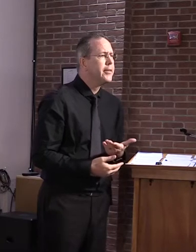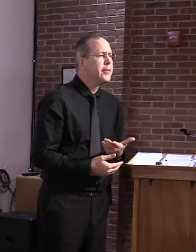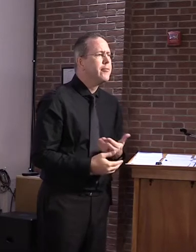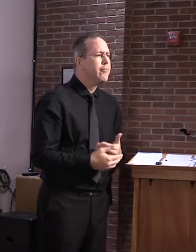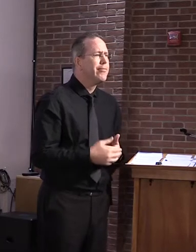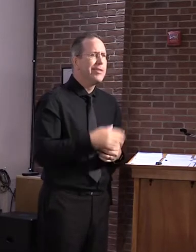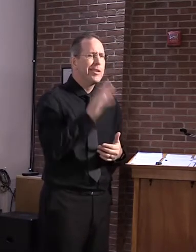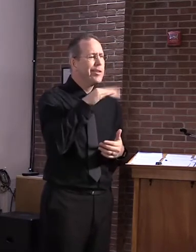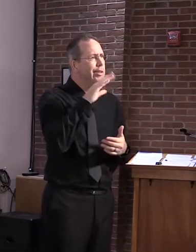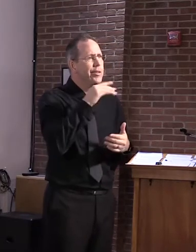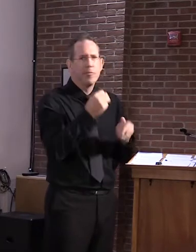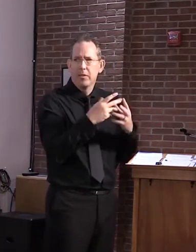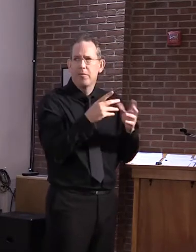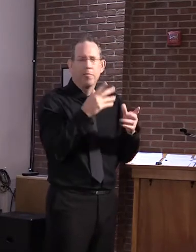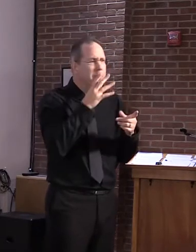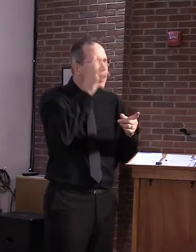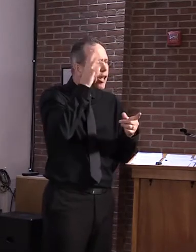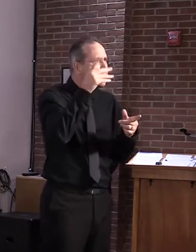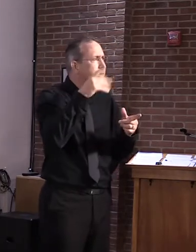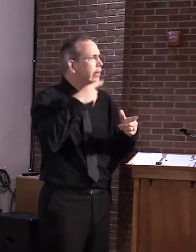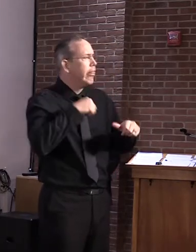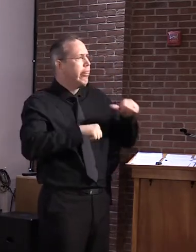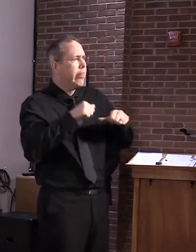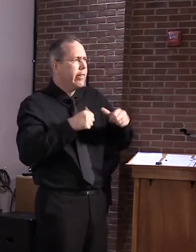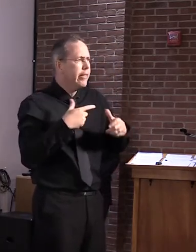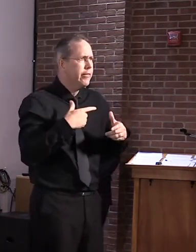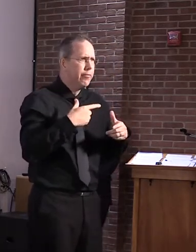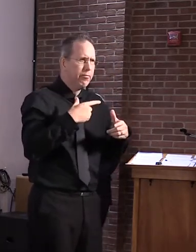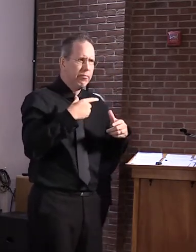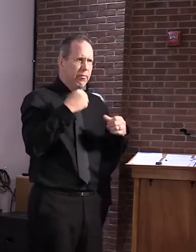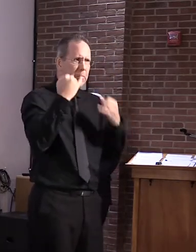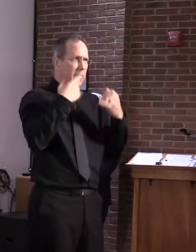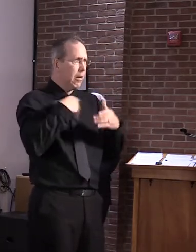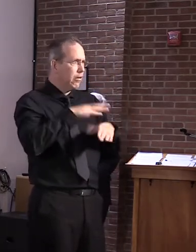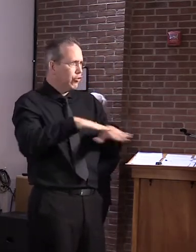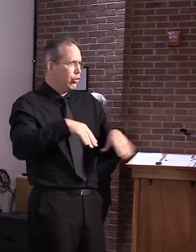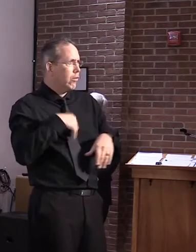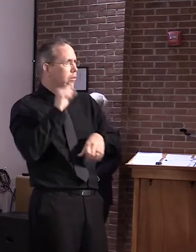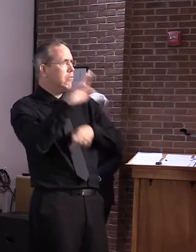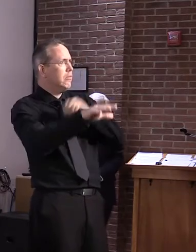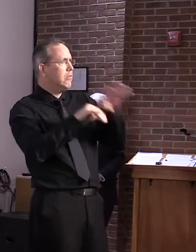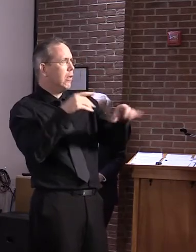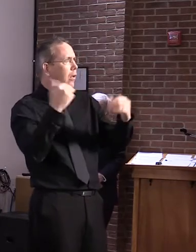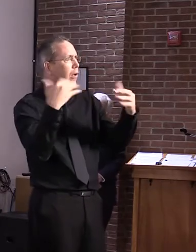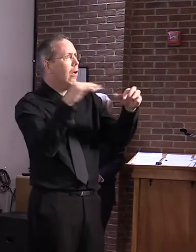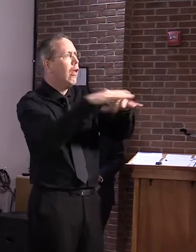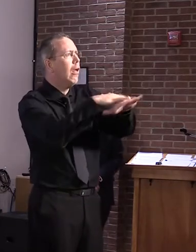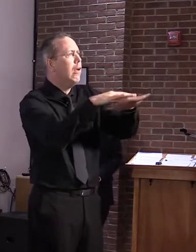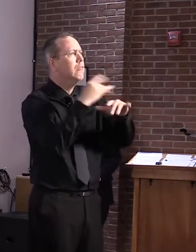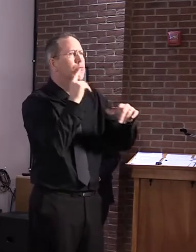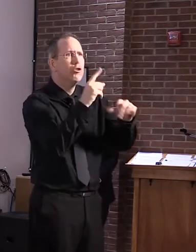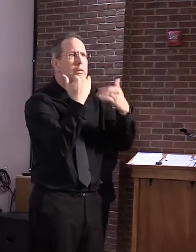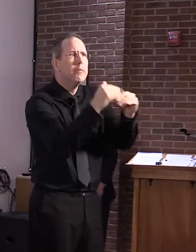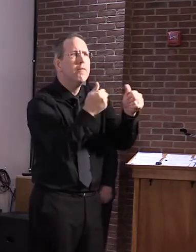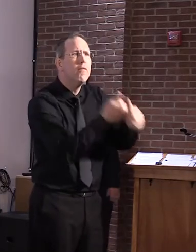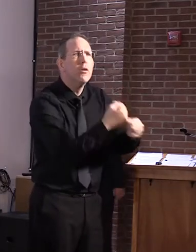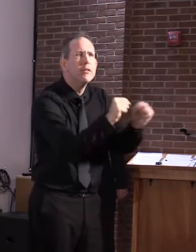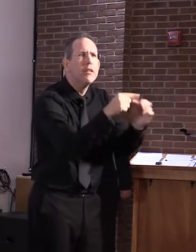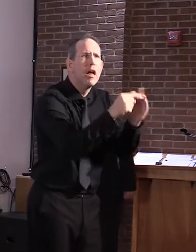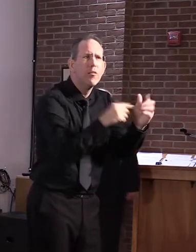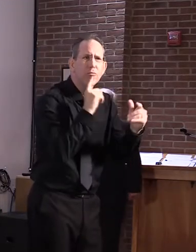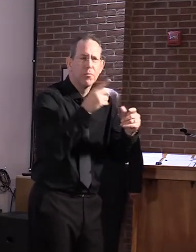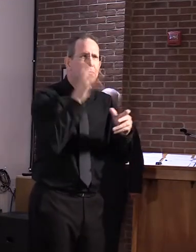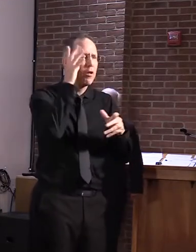normally imagine to be full classes. Can you speak to that? Sure. There is a requirement in the guidelines that